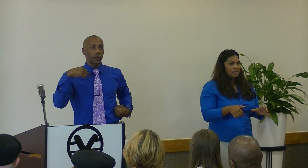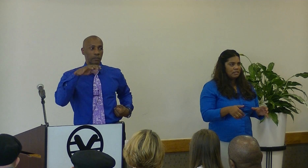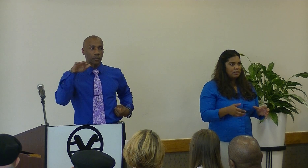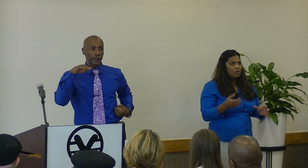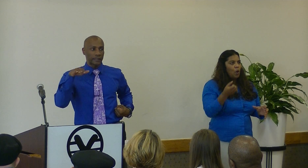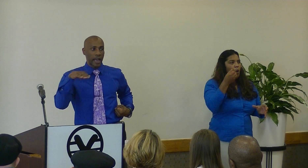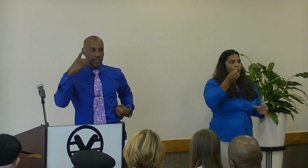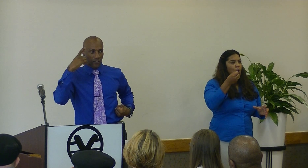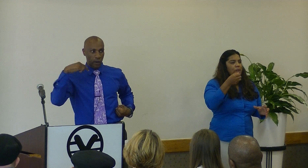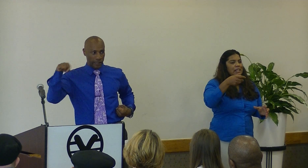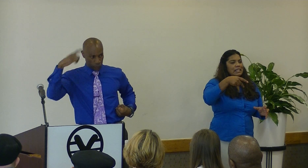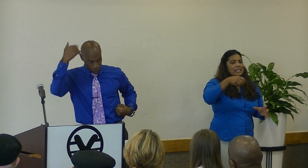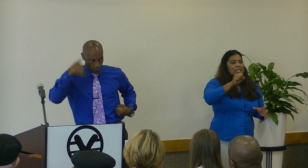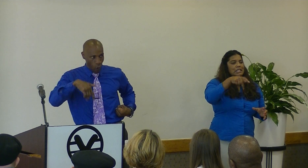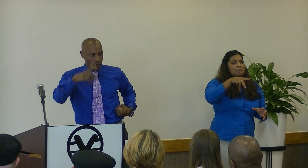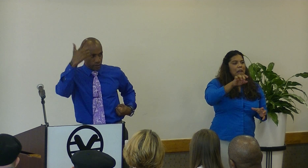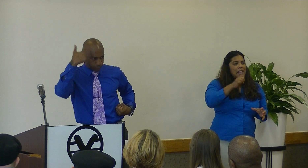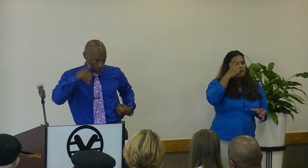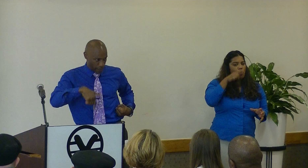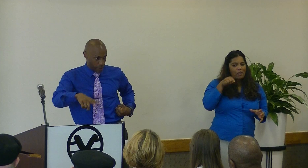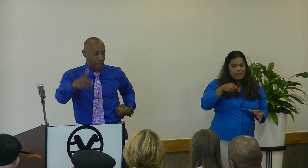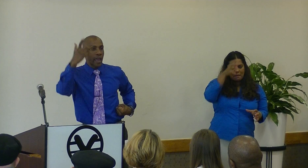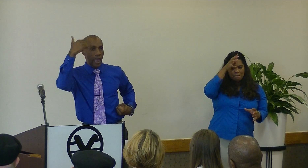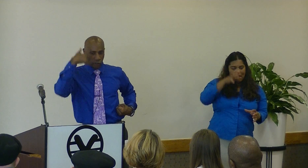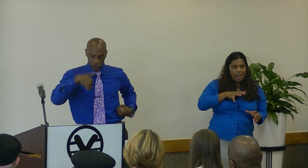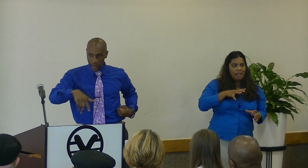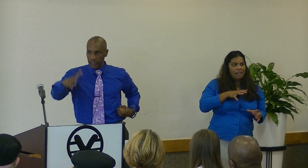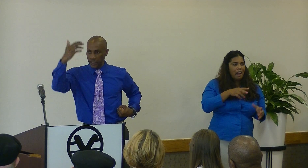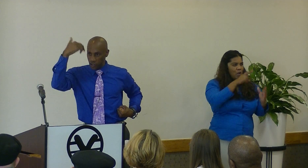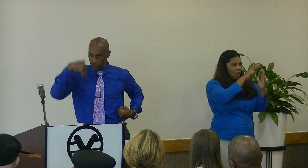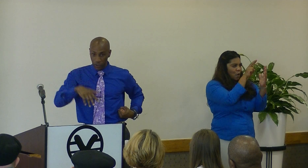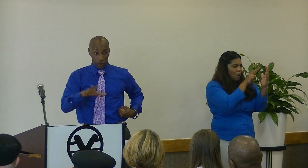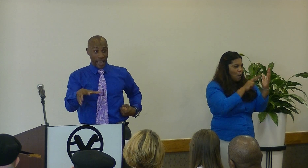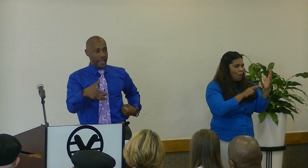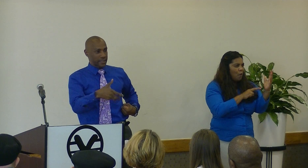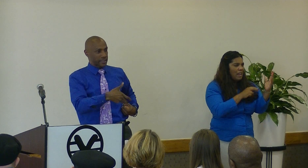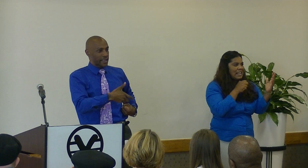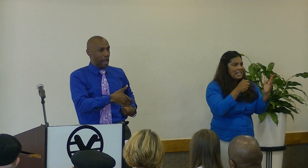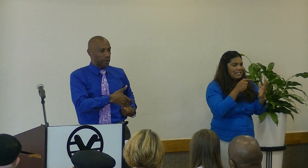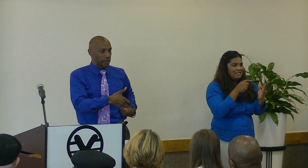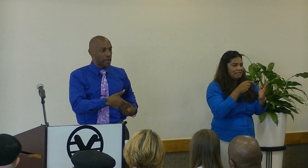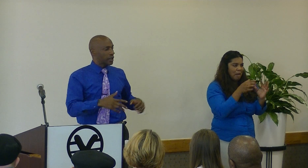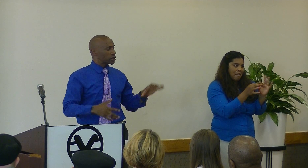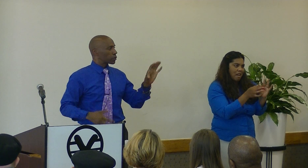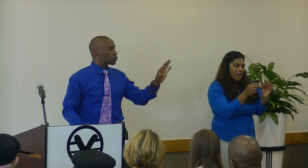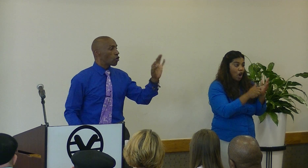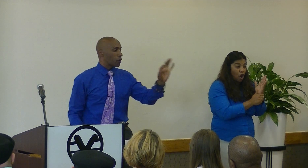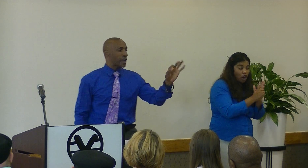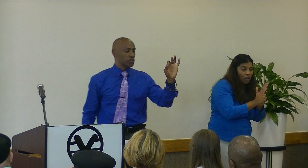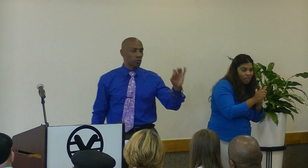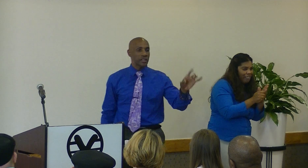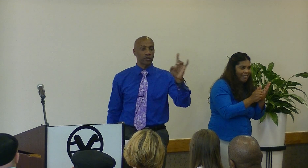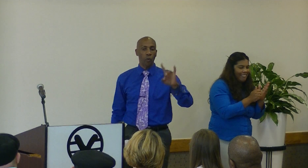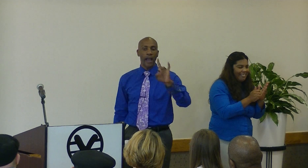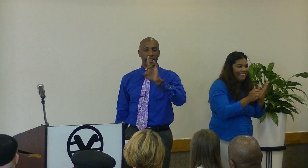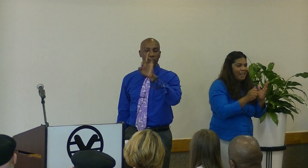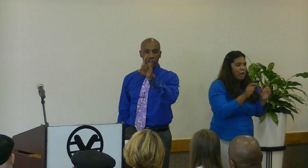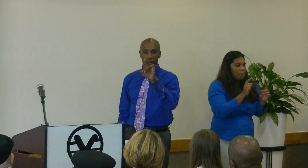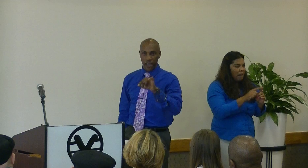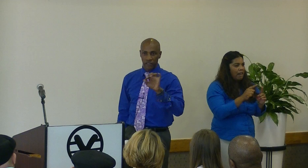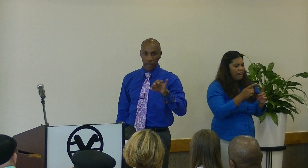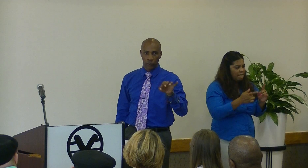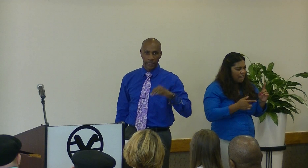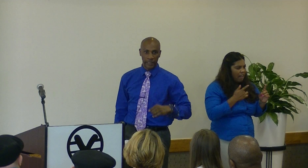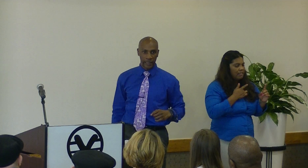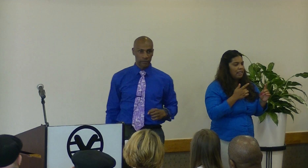is what I read between the lines of what was going through him energetically and spiritually as this is happening. Because there was no rational reason why he